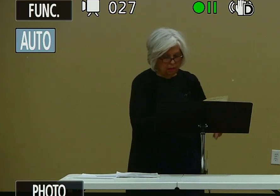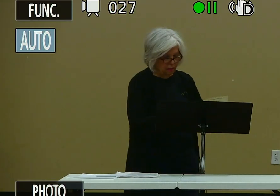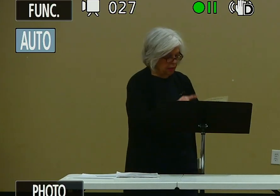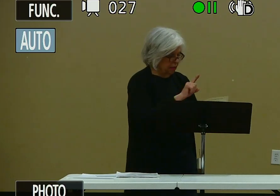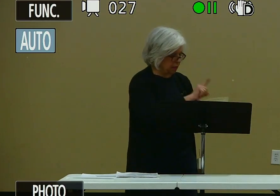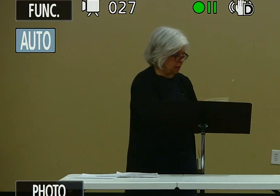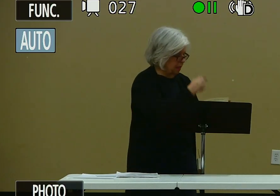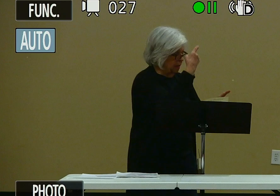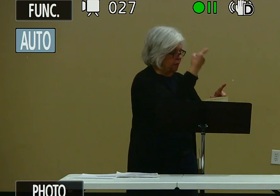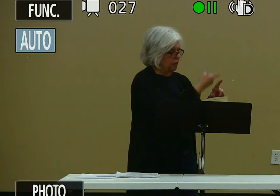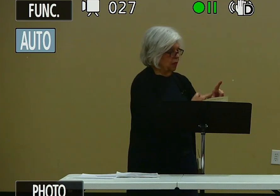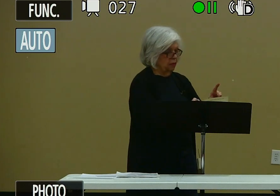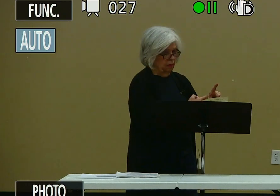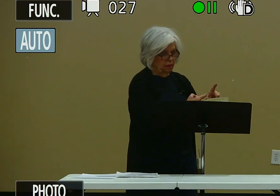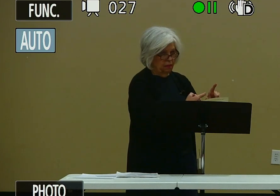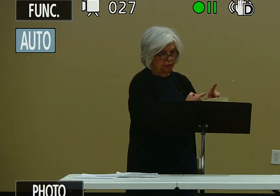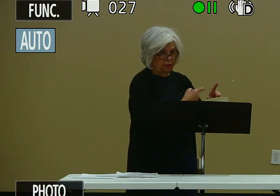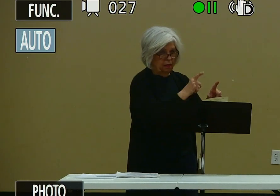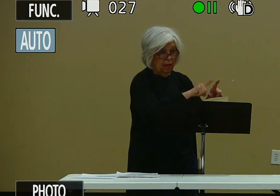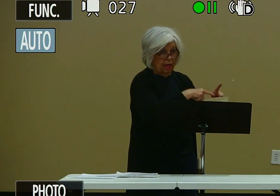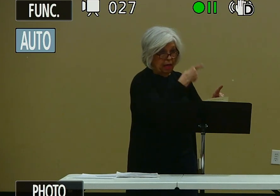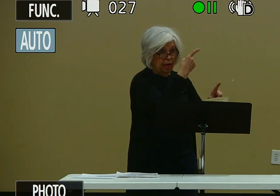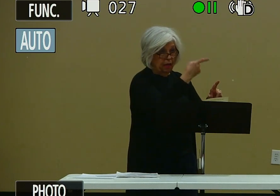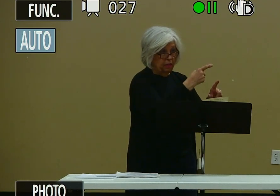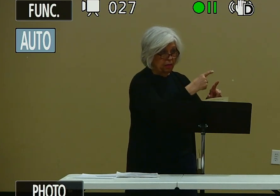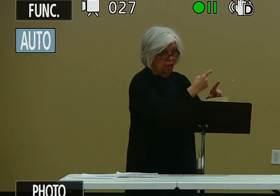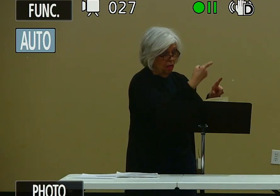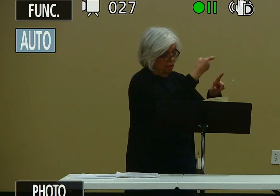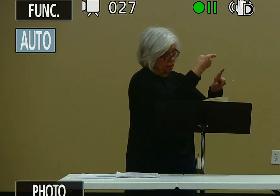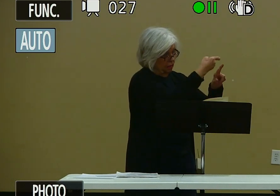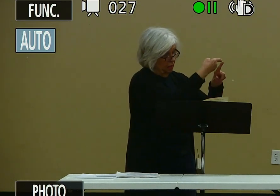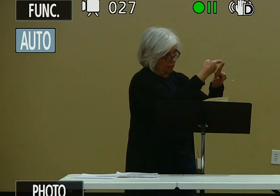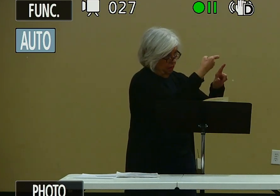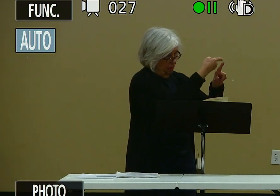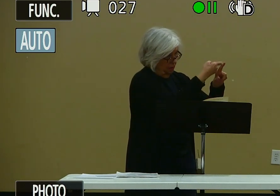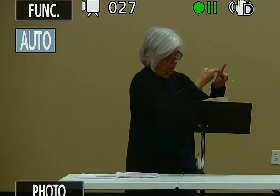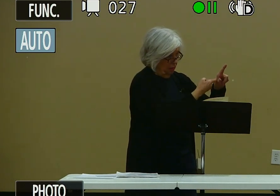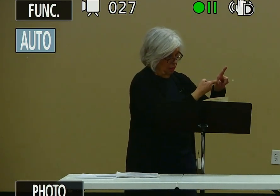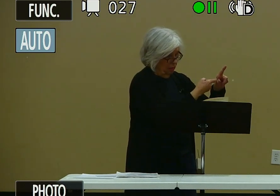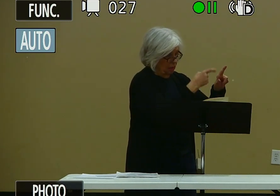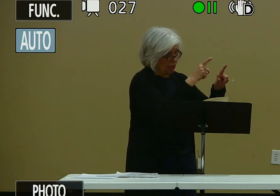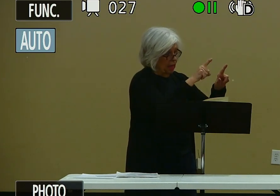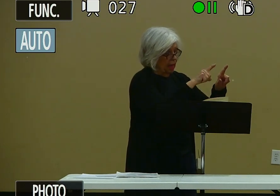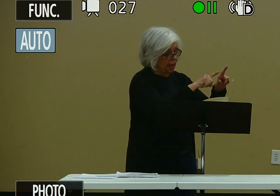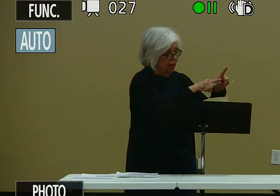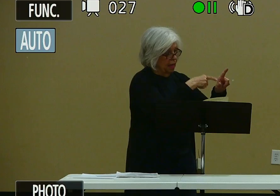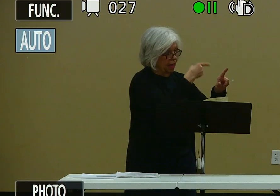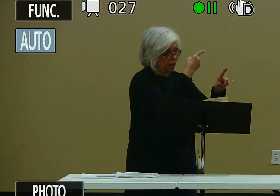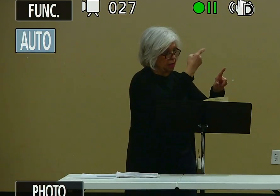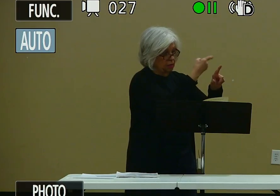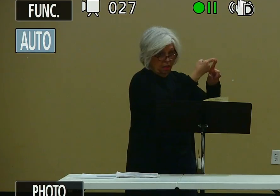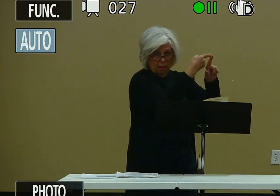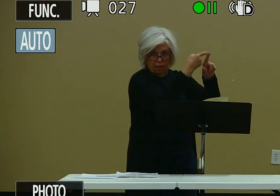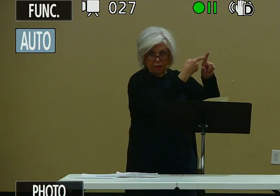Got it. And then, and then, and